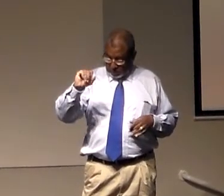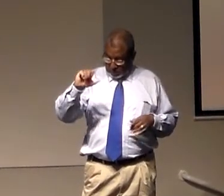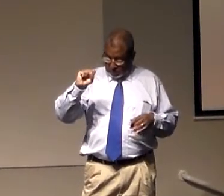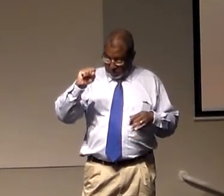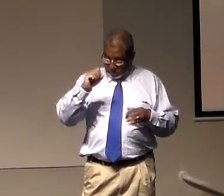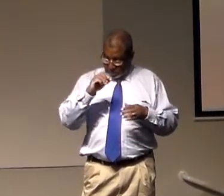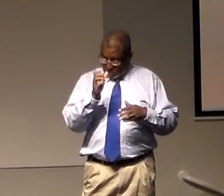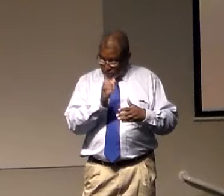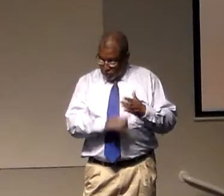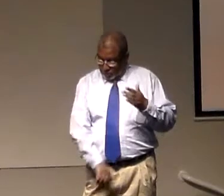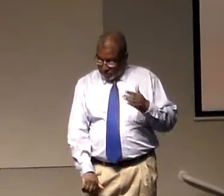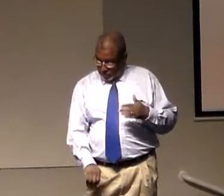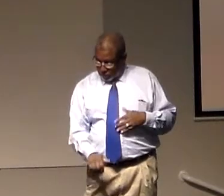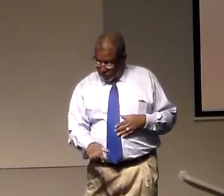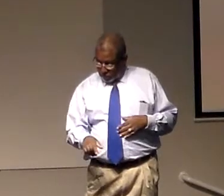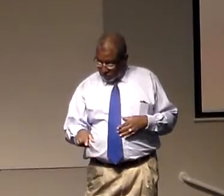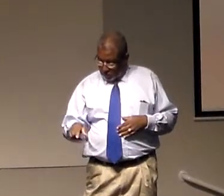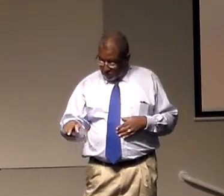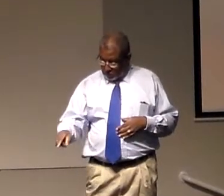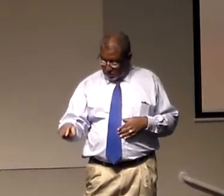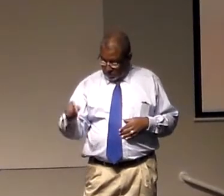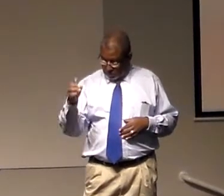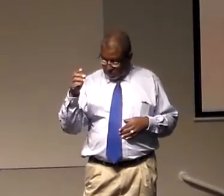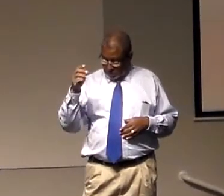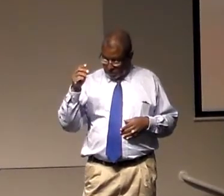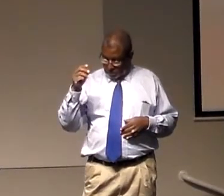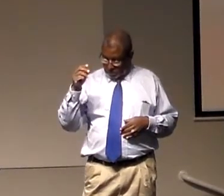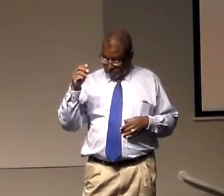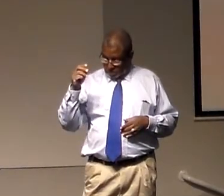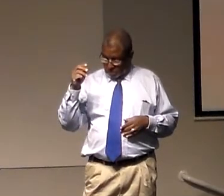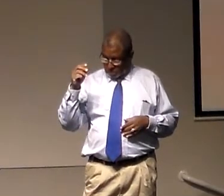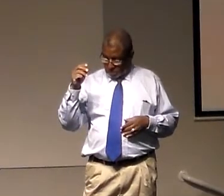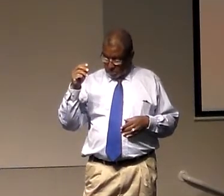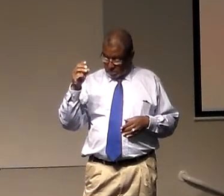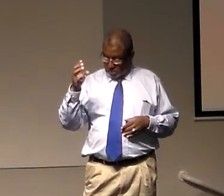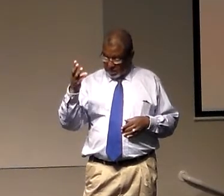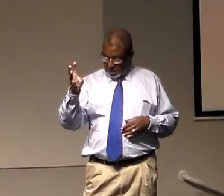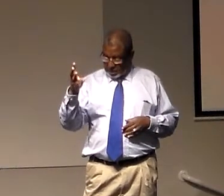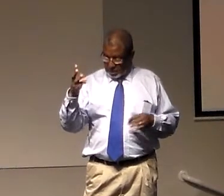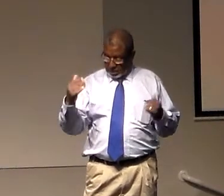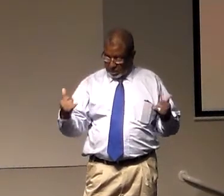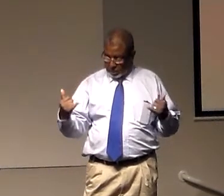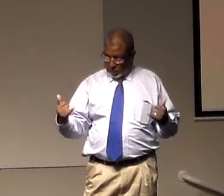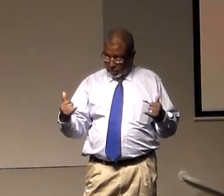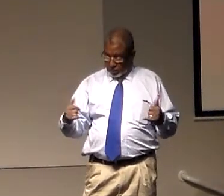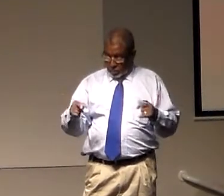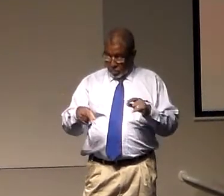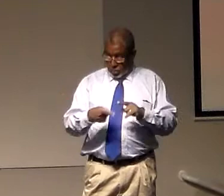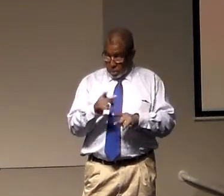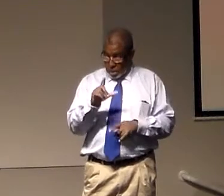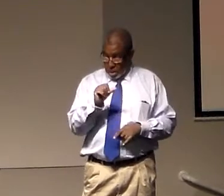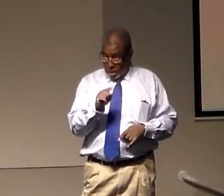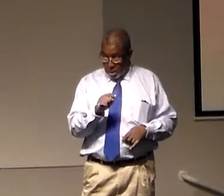This is in Genesis chapter 19, verses 15 through 26. So we're on verse